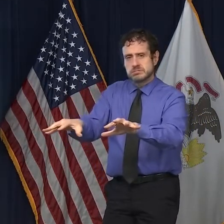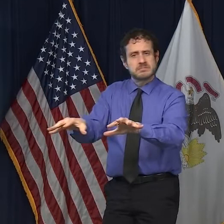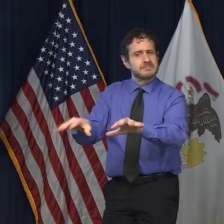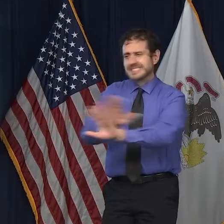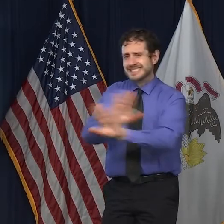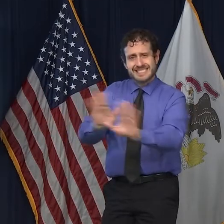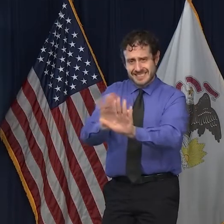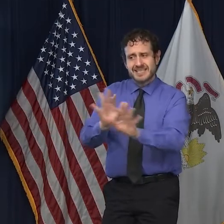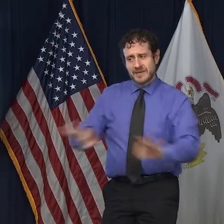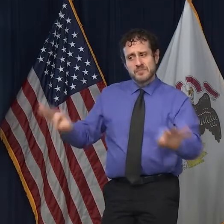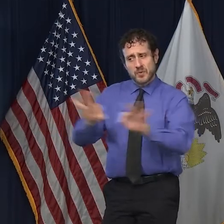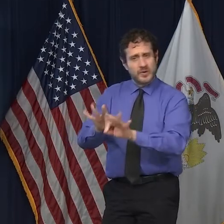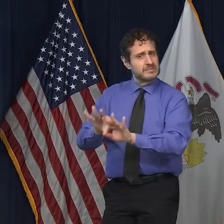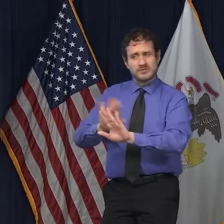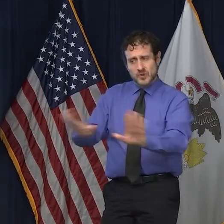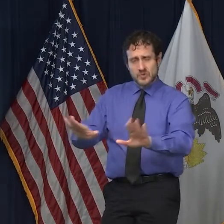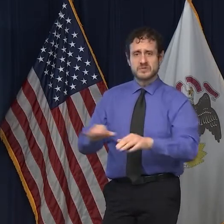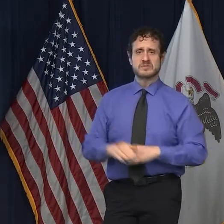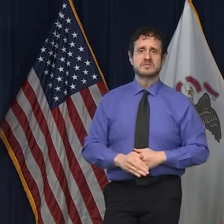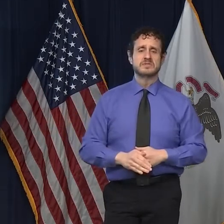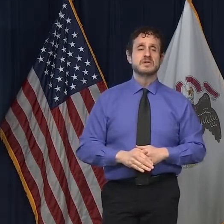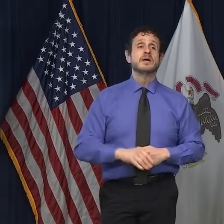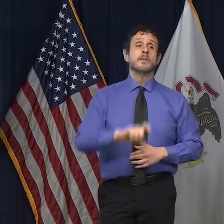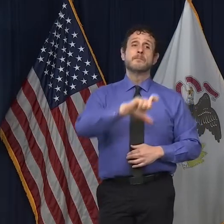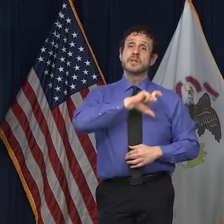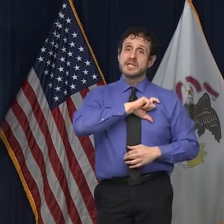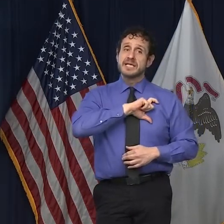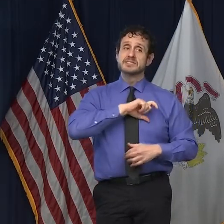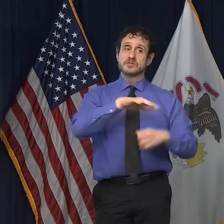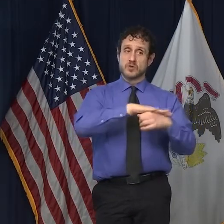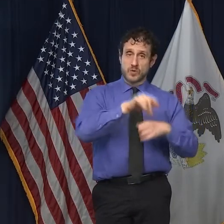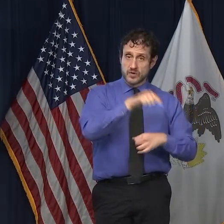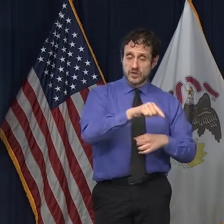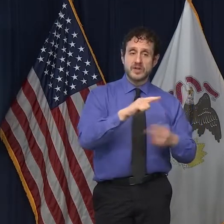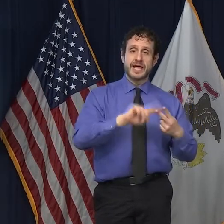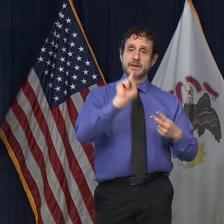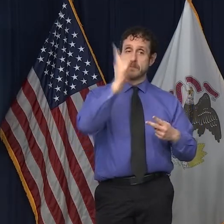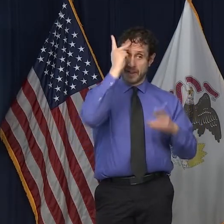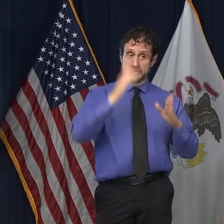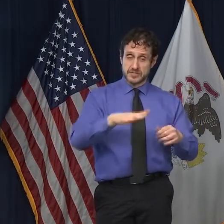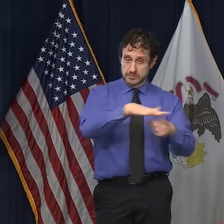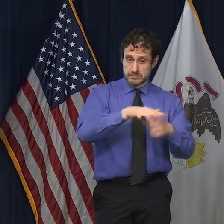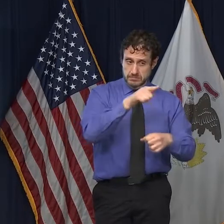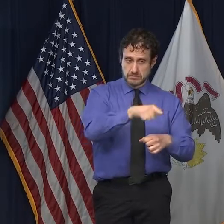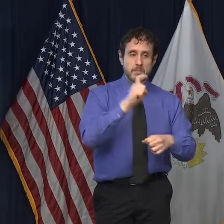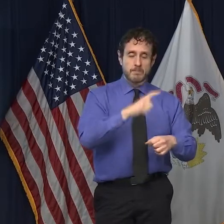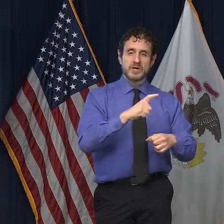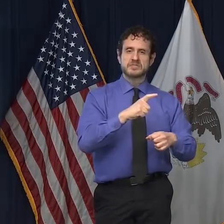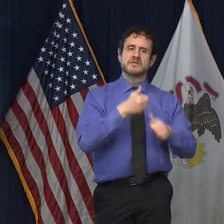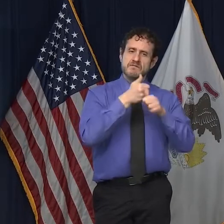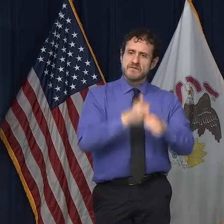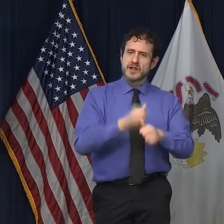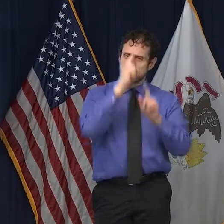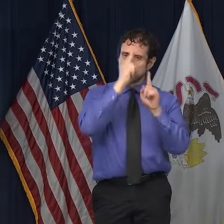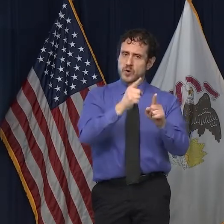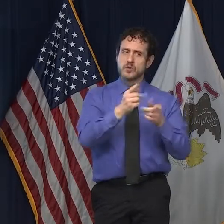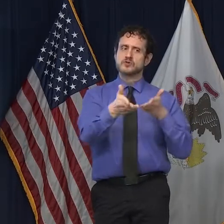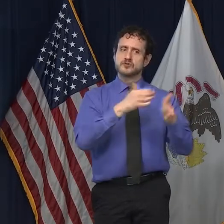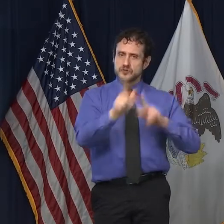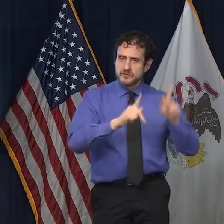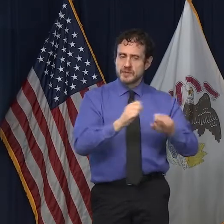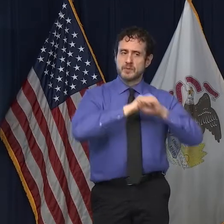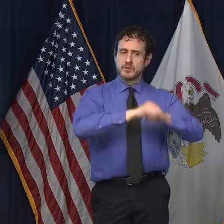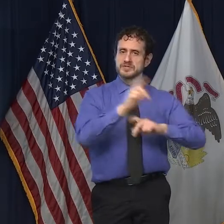local law enforcement following through on their mission to serve and protect by ensuring mitigations are